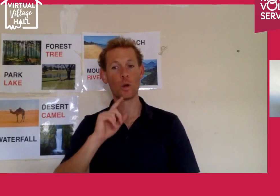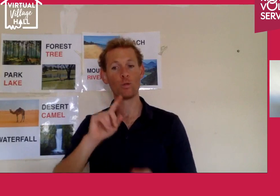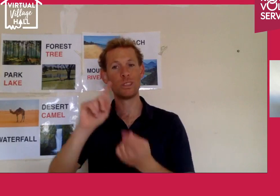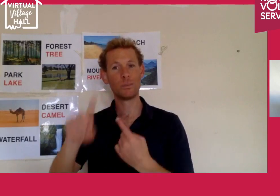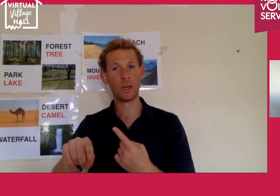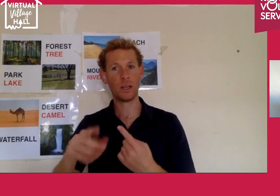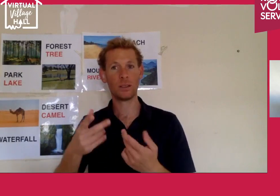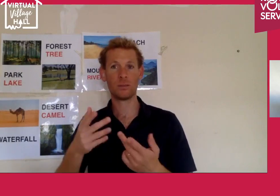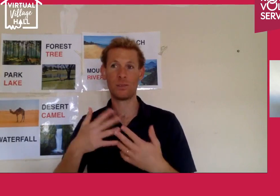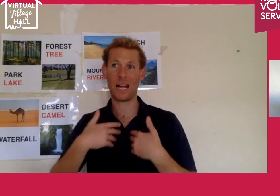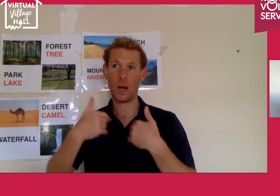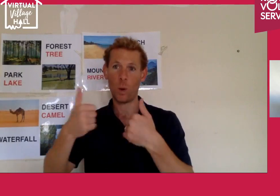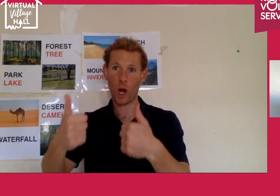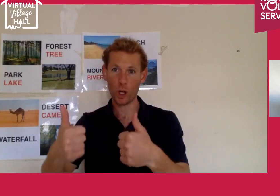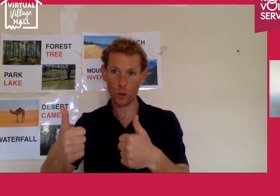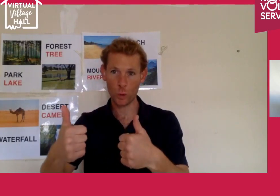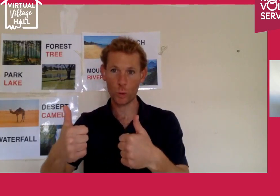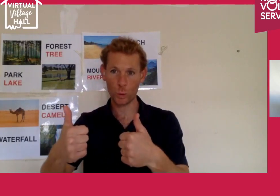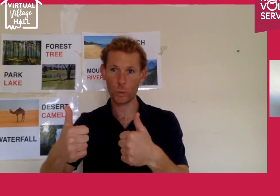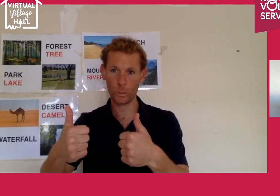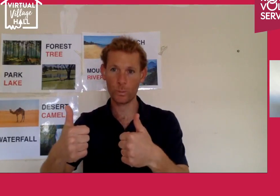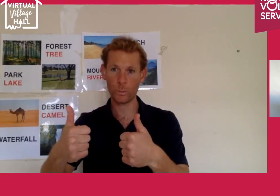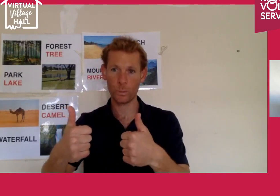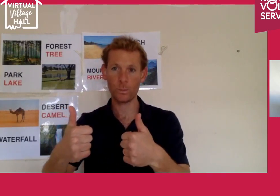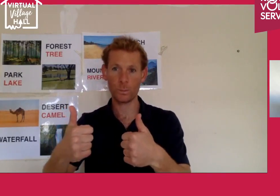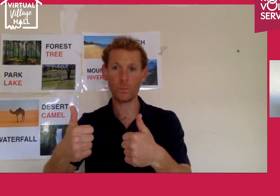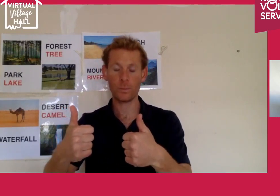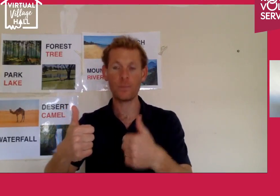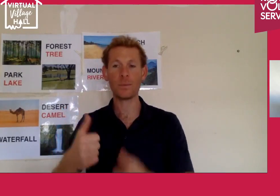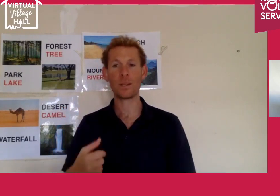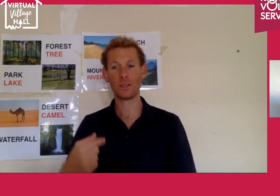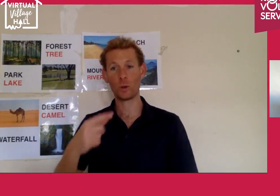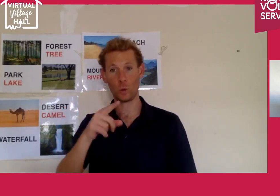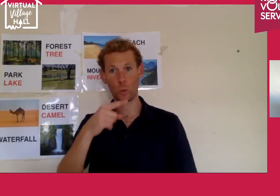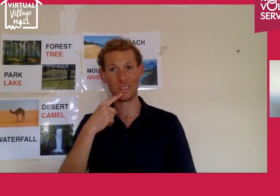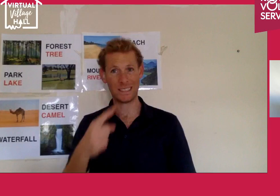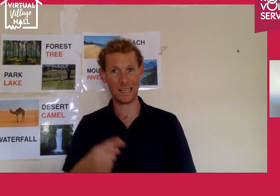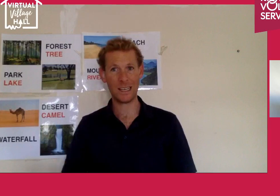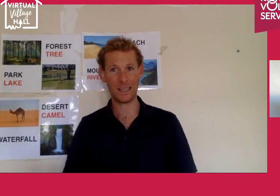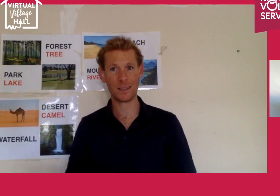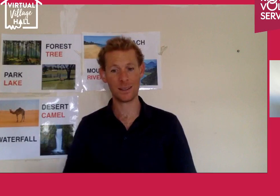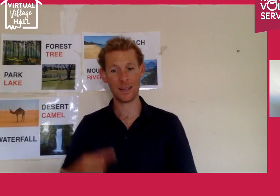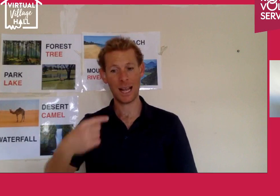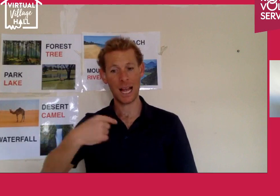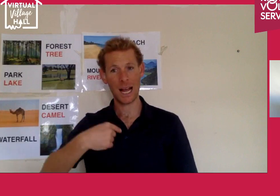Okay. So, and one of the responses could, to how are you could be,